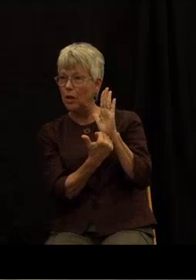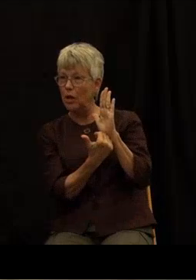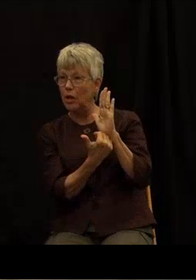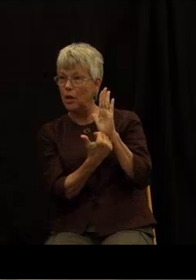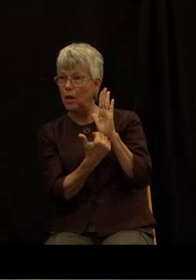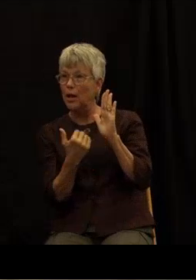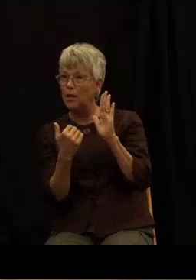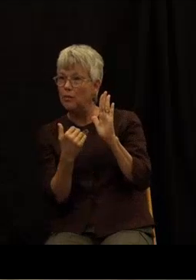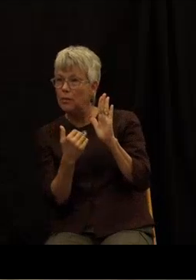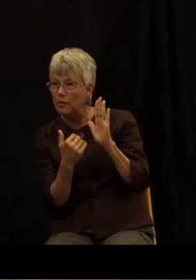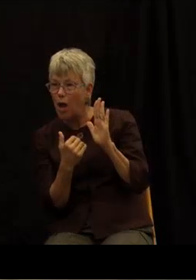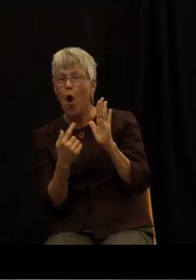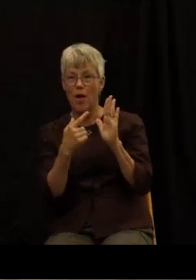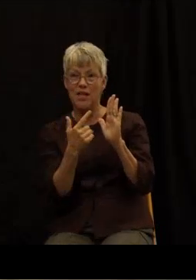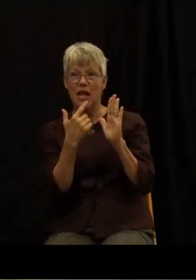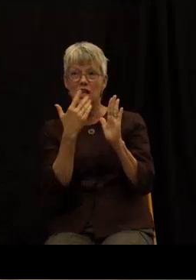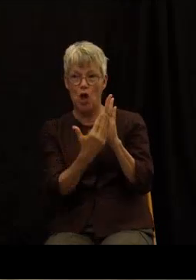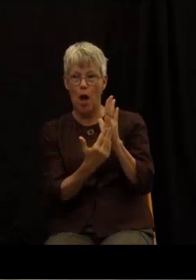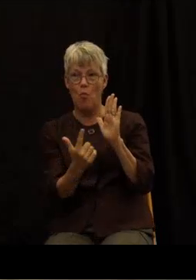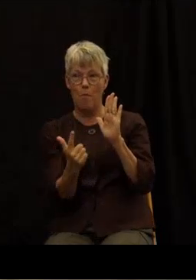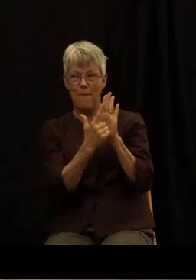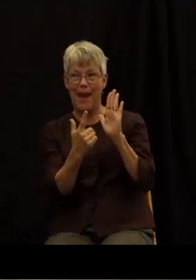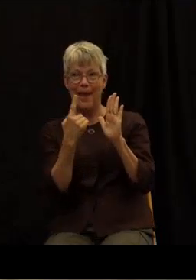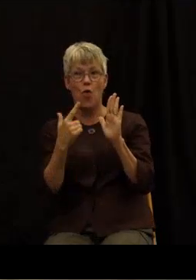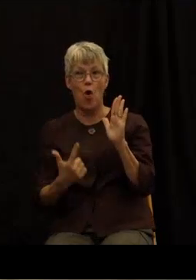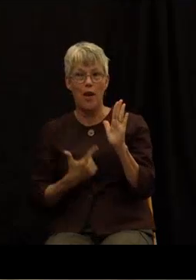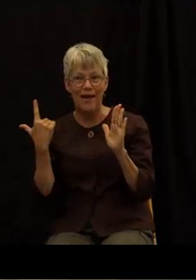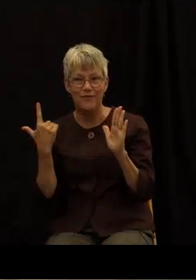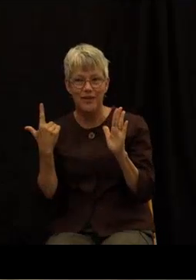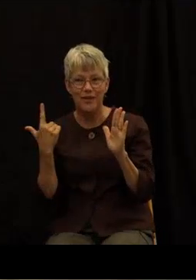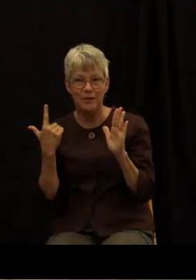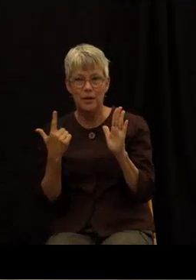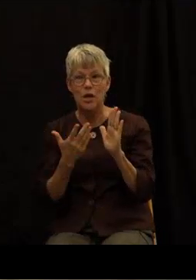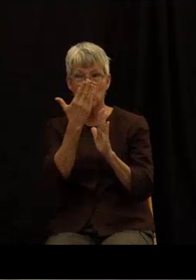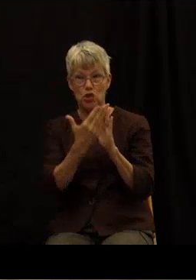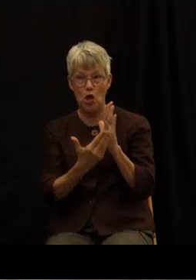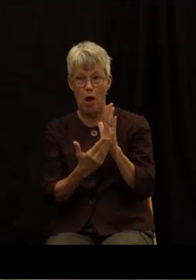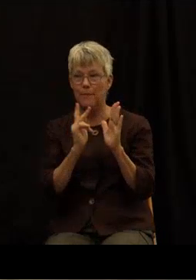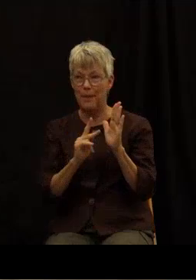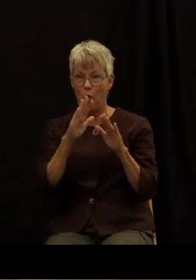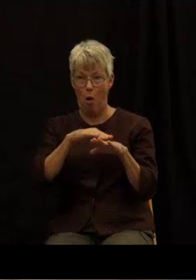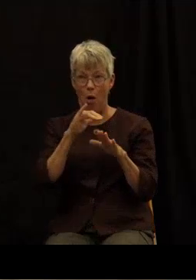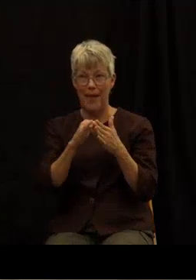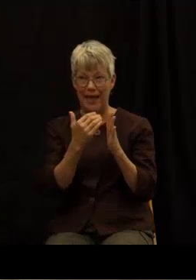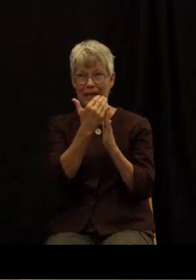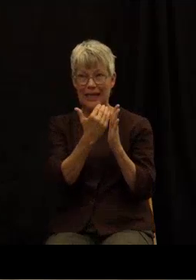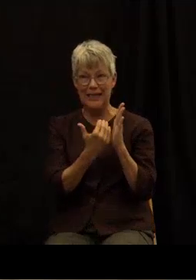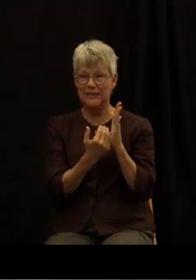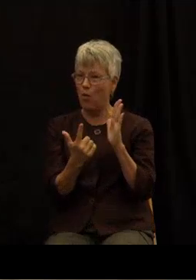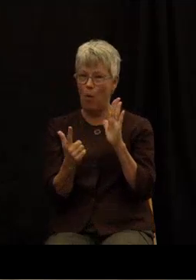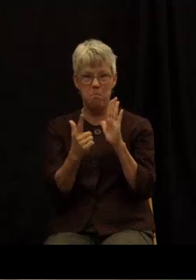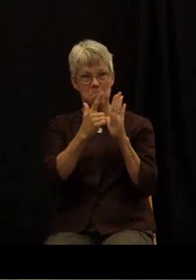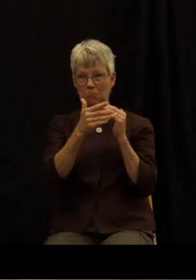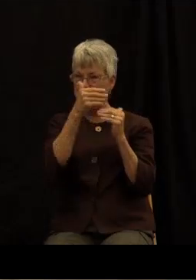And I hate to say that, but there was some on that list. And I think